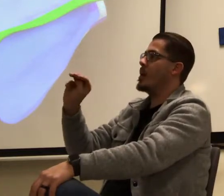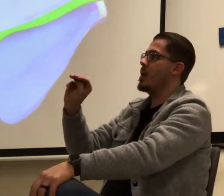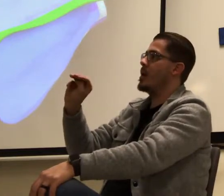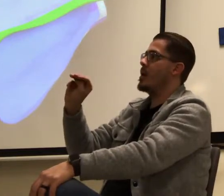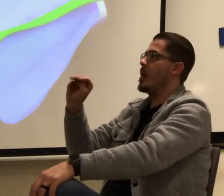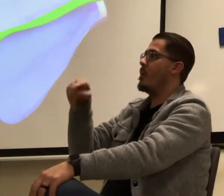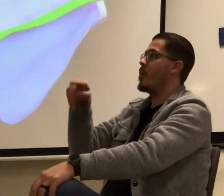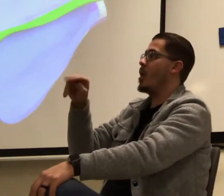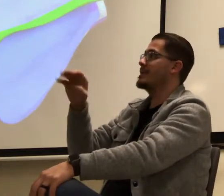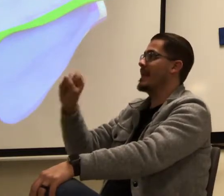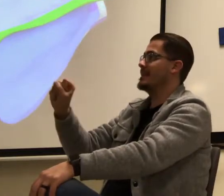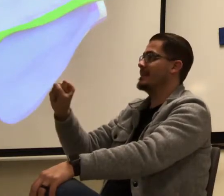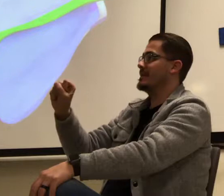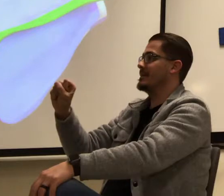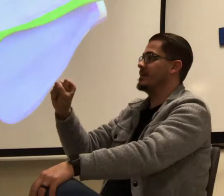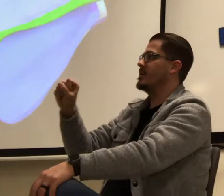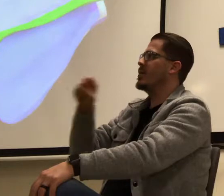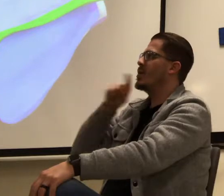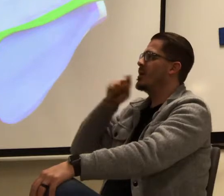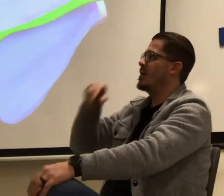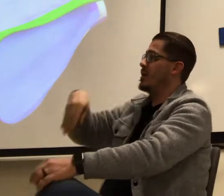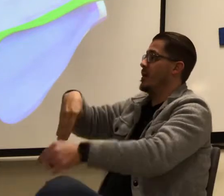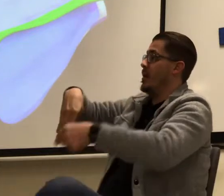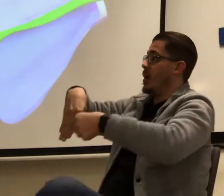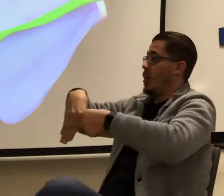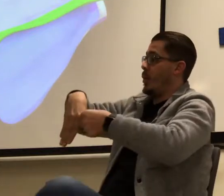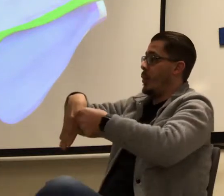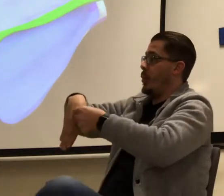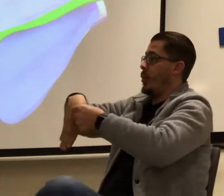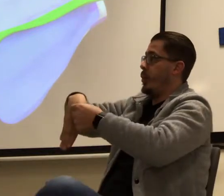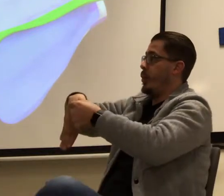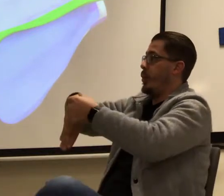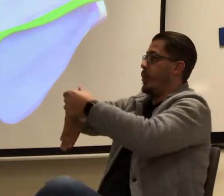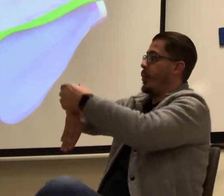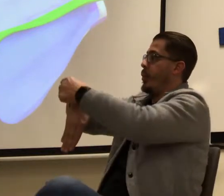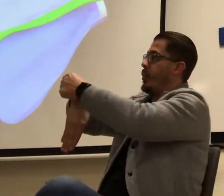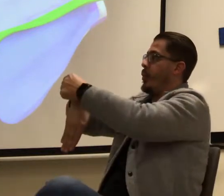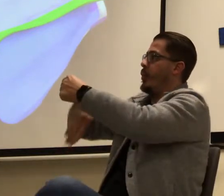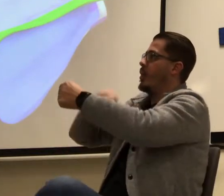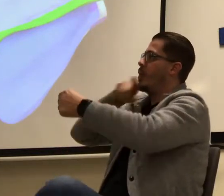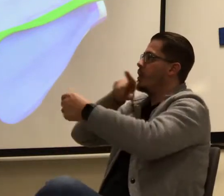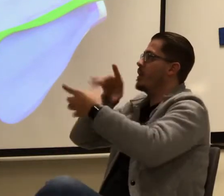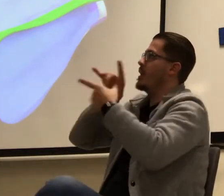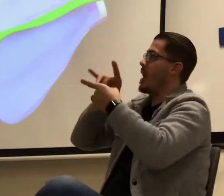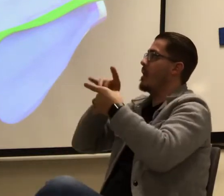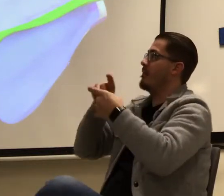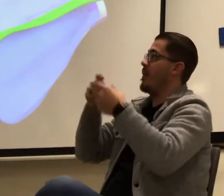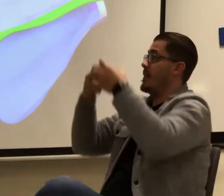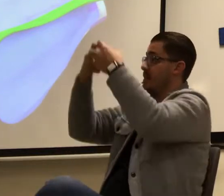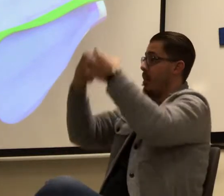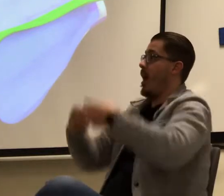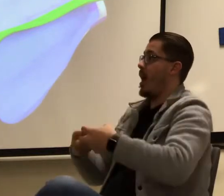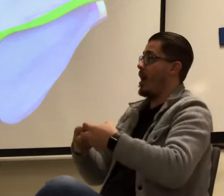is basically extends. It's a continuation of the spine laterally.